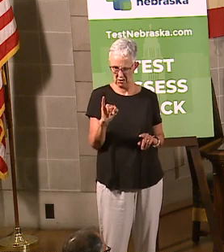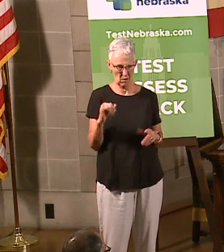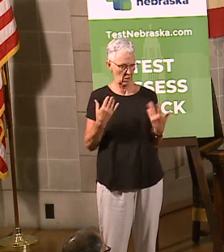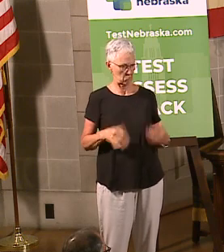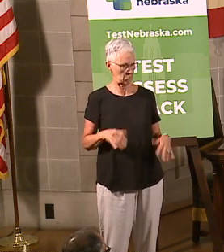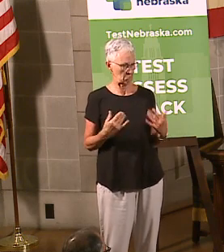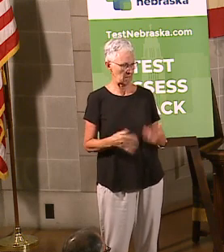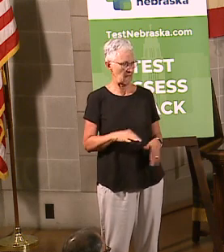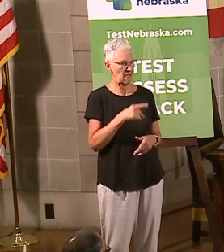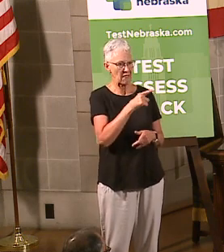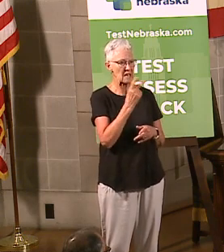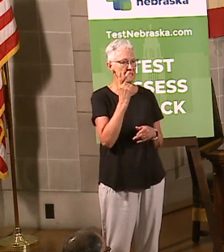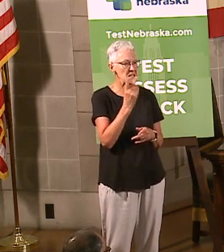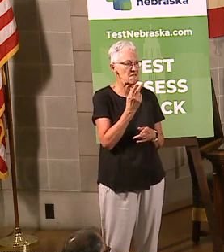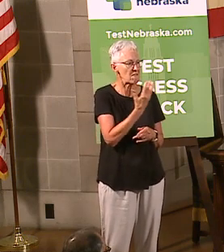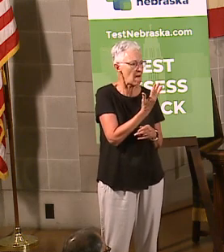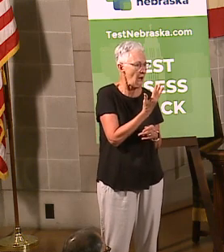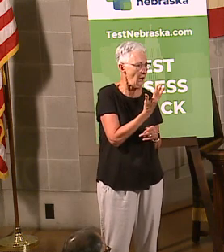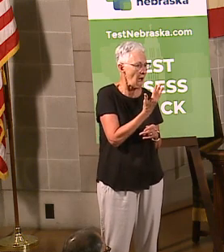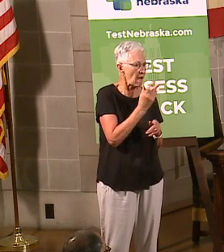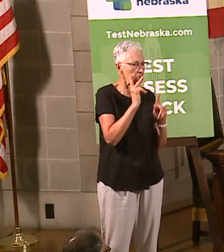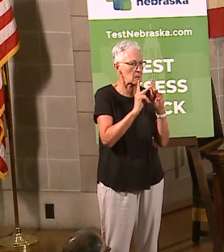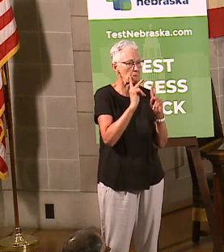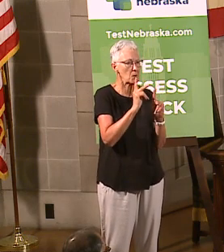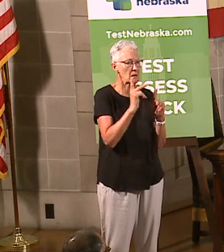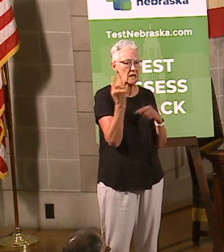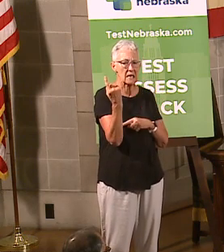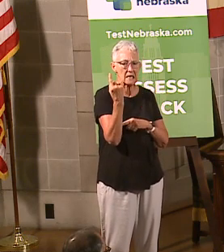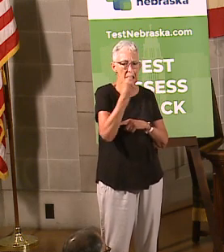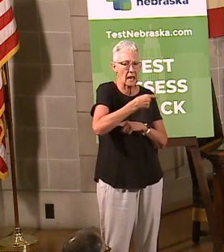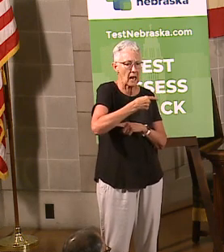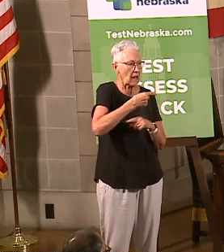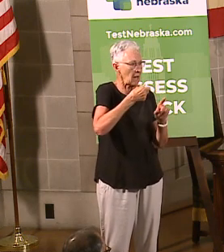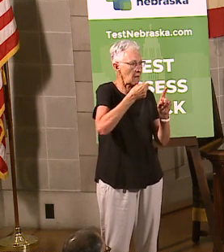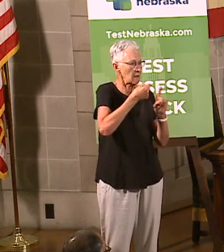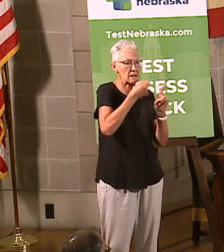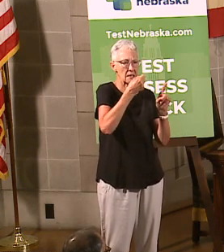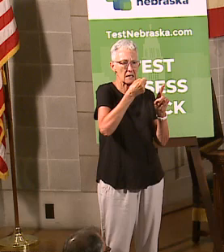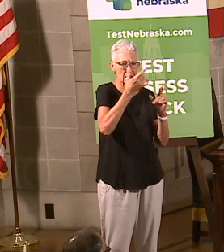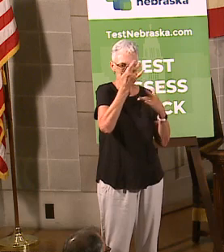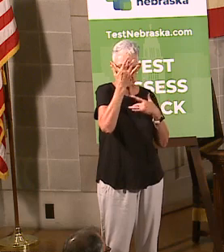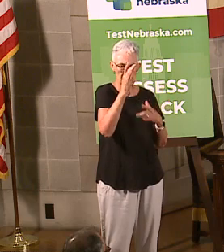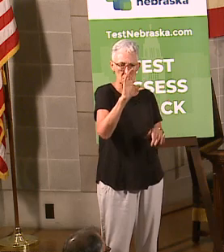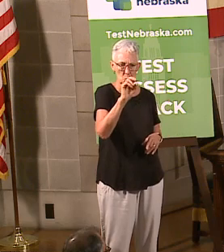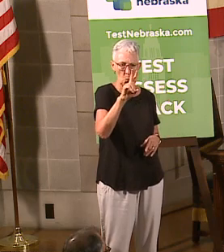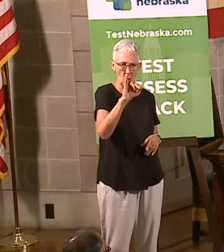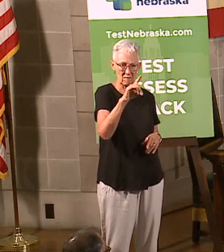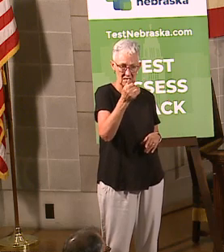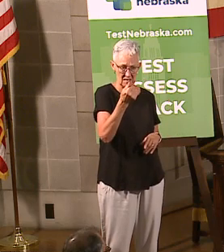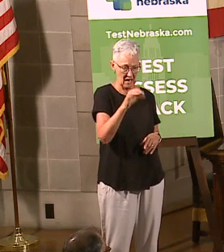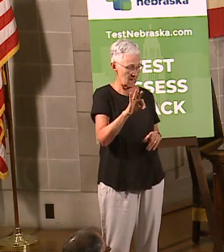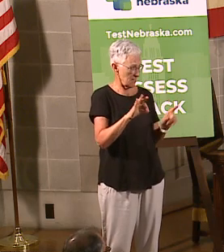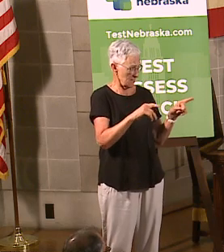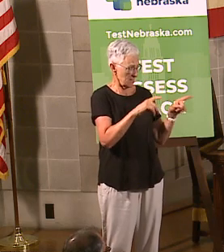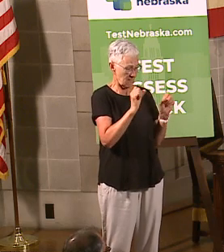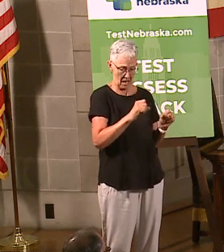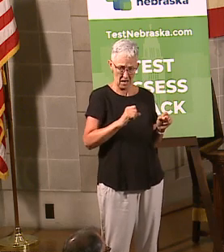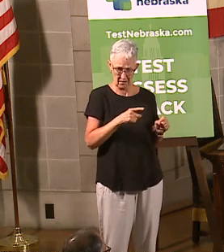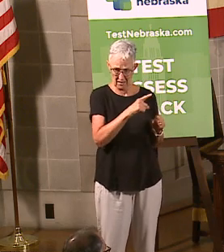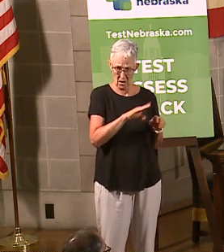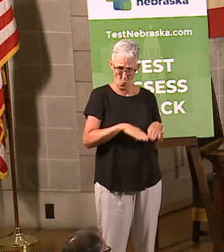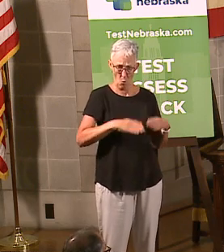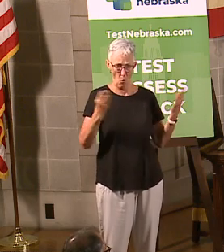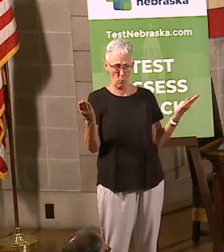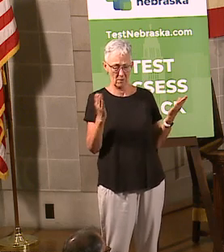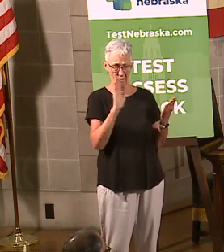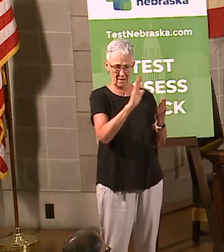at single digits, like 5 or fewer for the last couple of weeks, how quickly can they catch up with the rest of the state? I continue to have conversations with Mayor